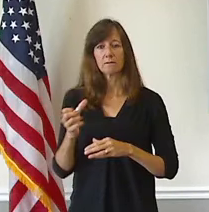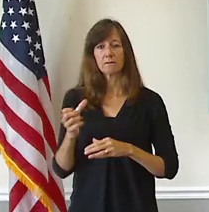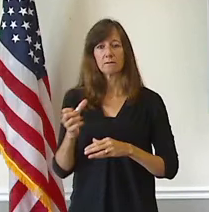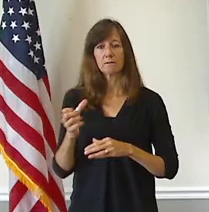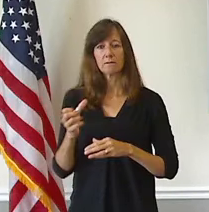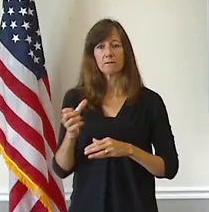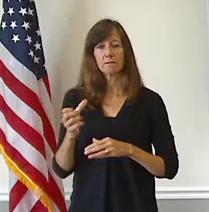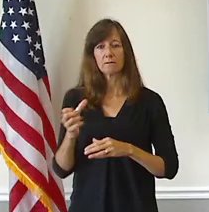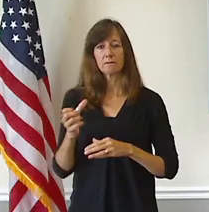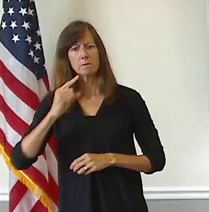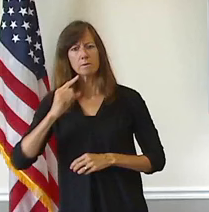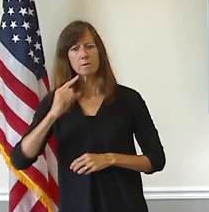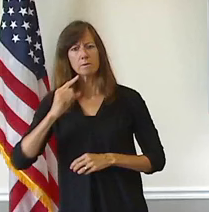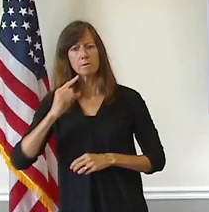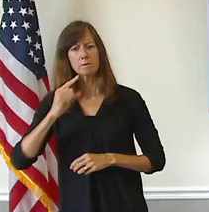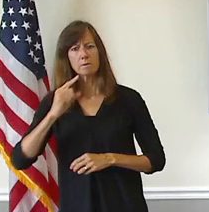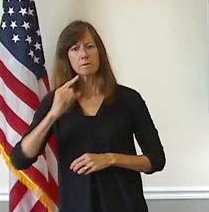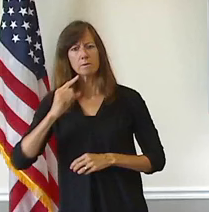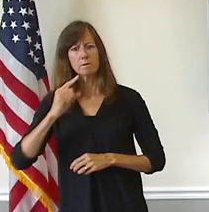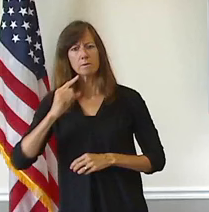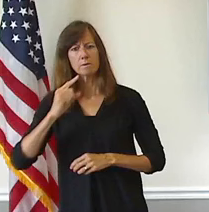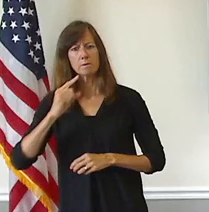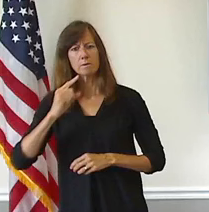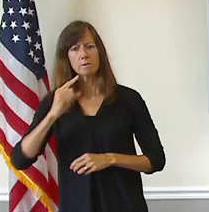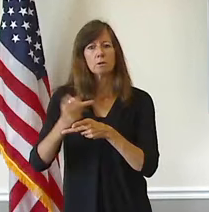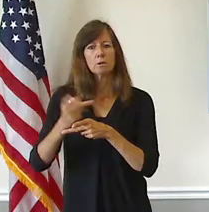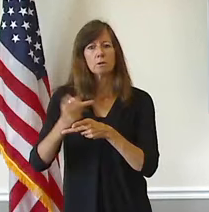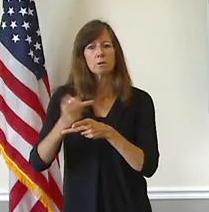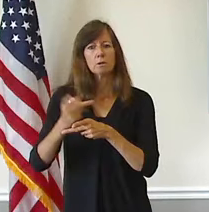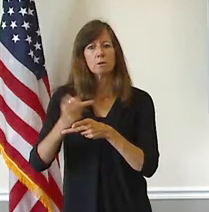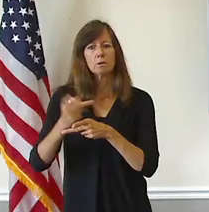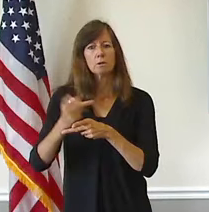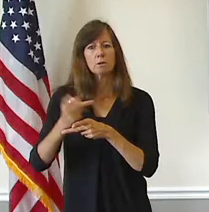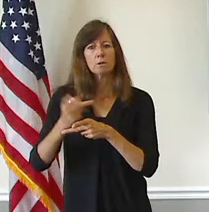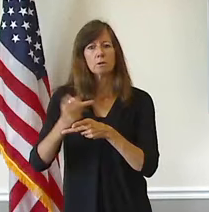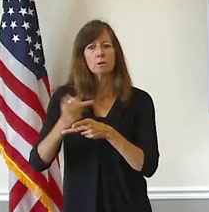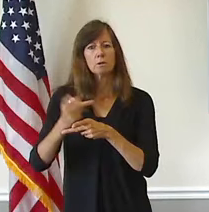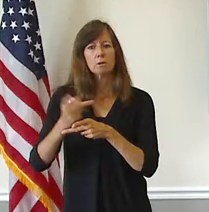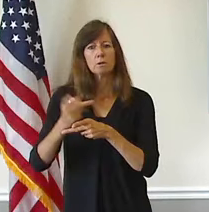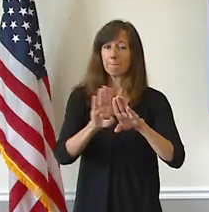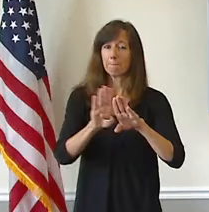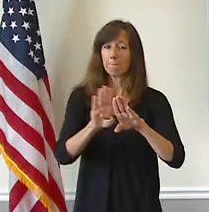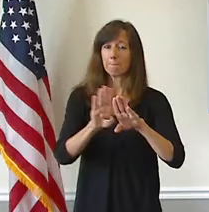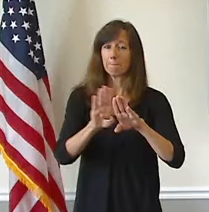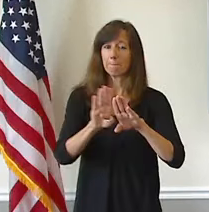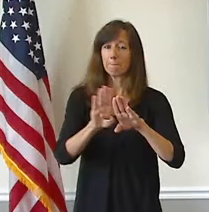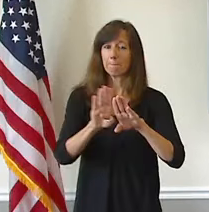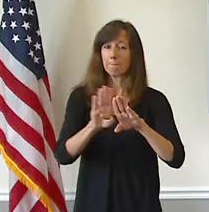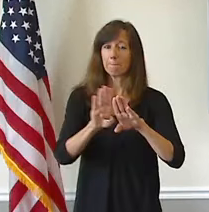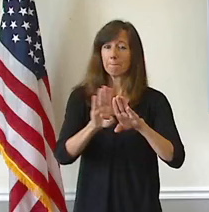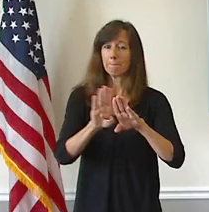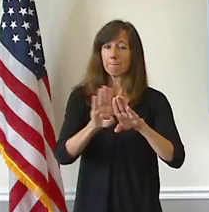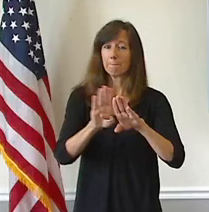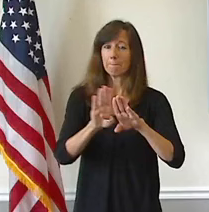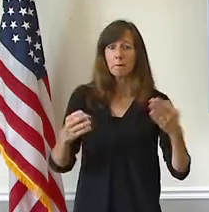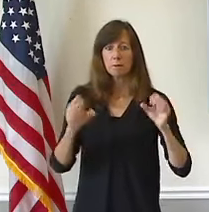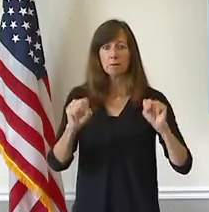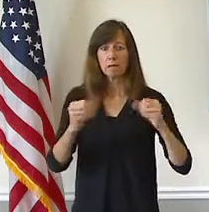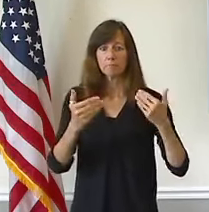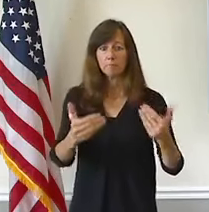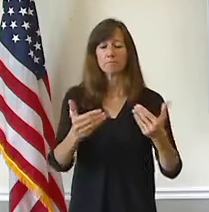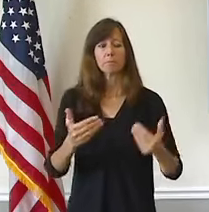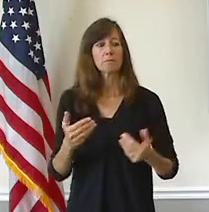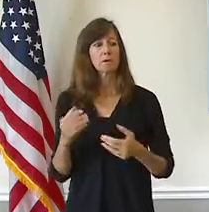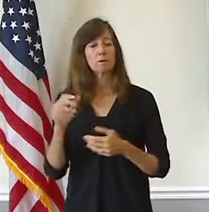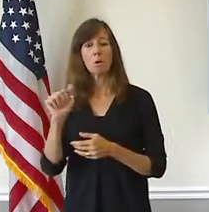to reactivate these businesses, get them open again, and we do think it's important. Didn't get Andy back. We've lost him indefinitely. So we'll